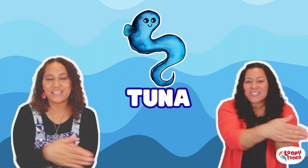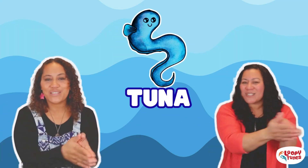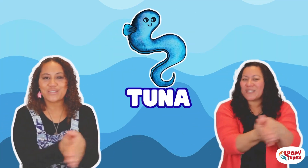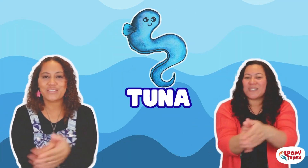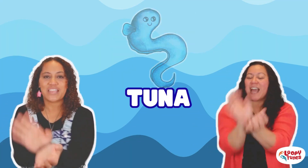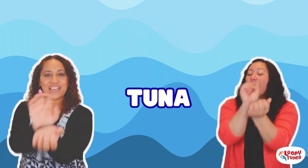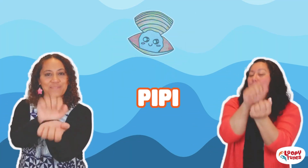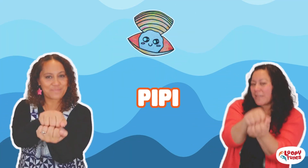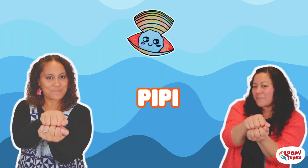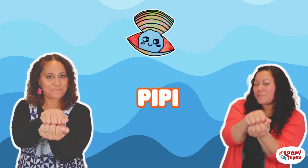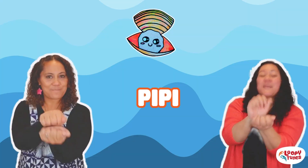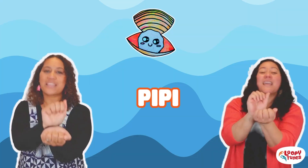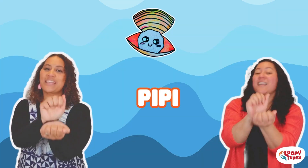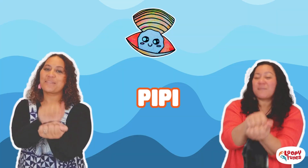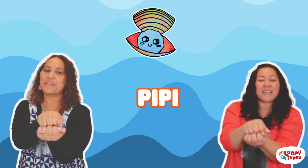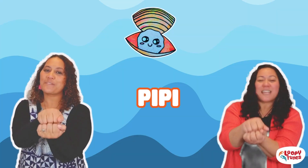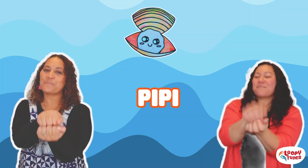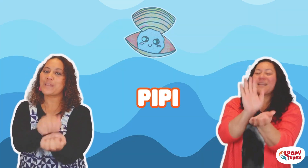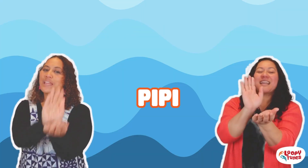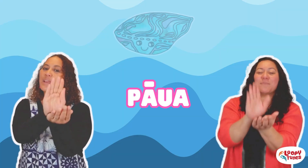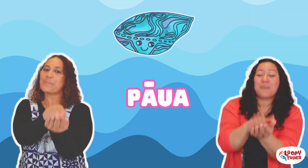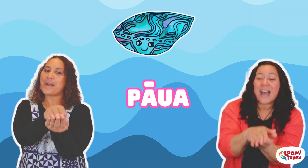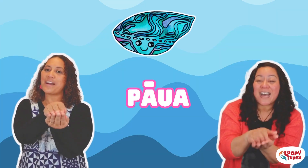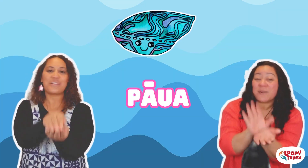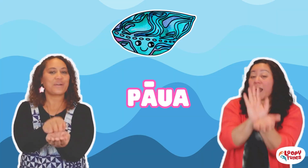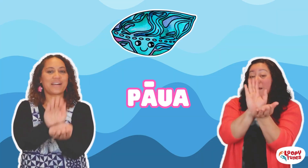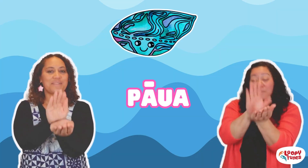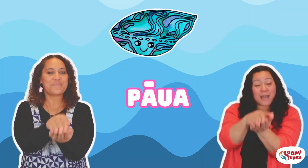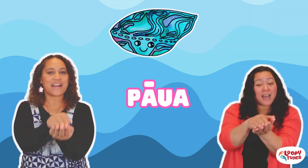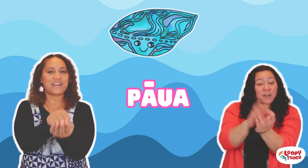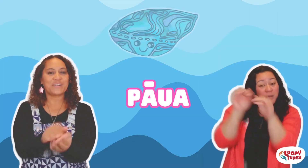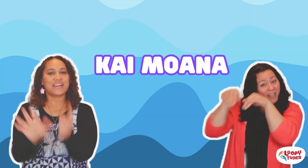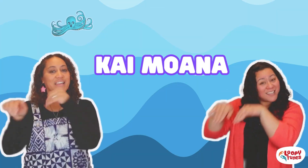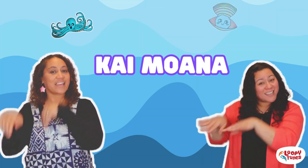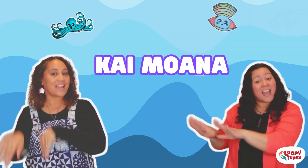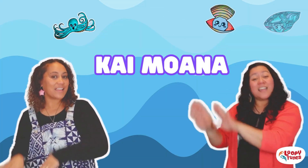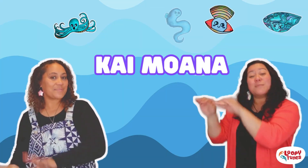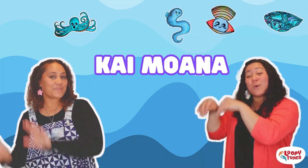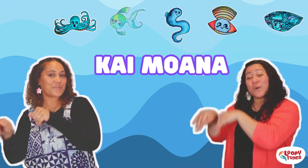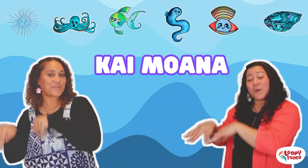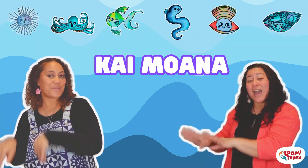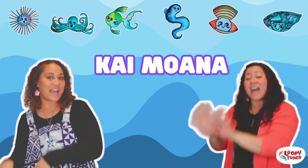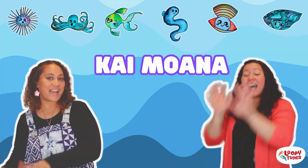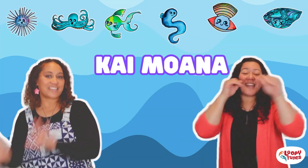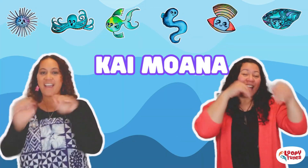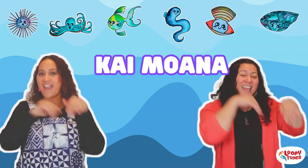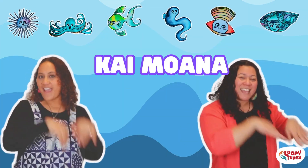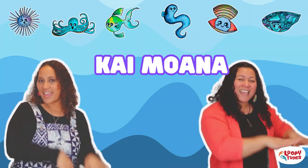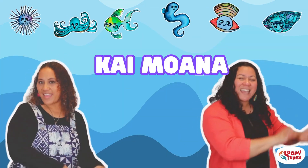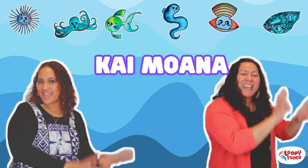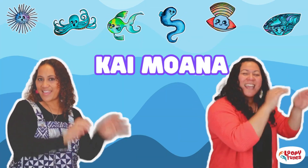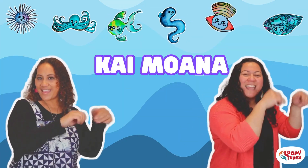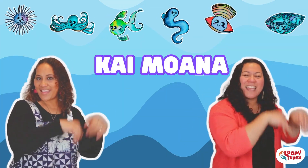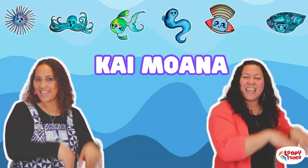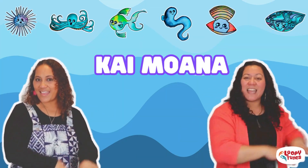tuna tuna, pipi pipi, pawa pawa, kai moana